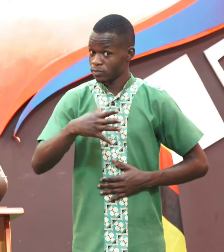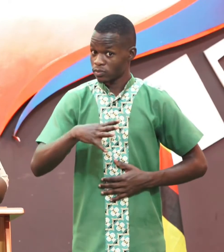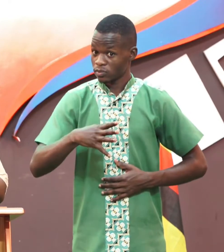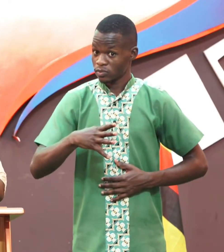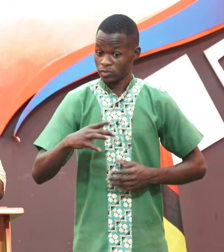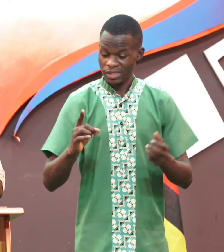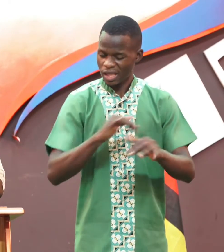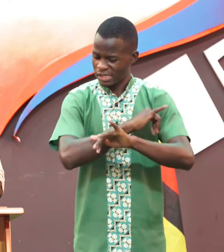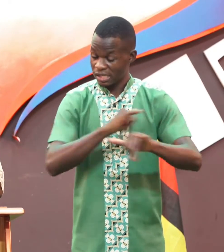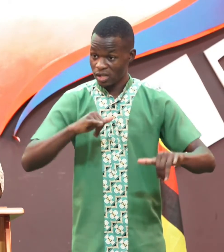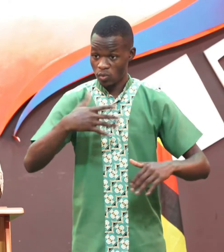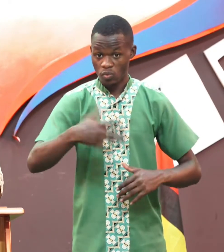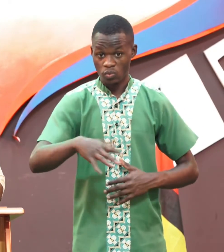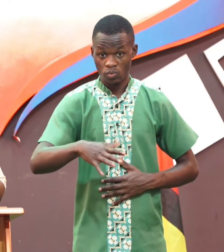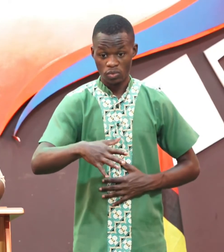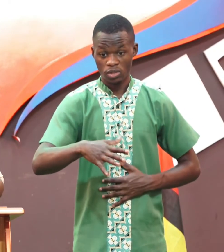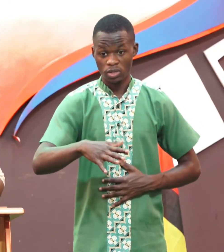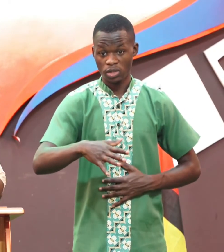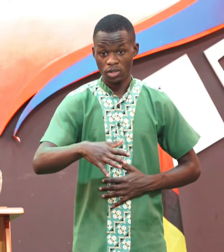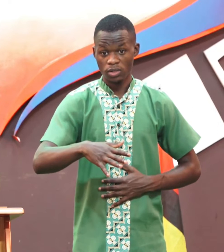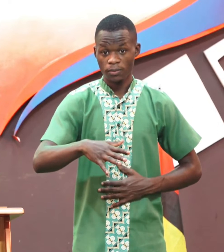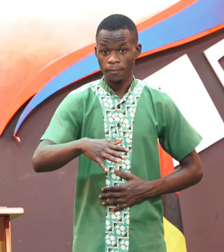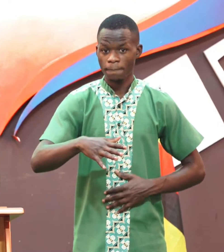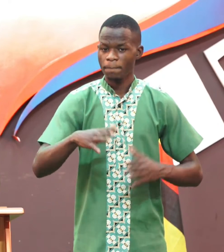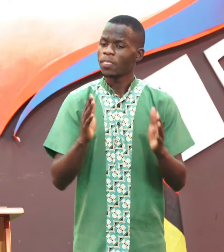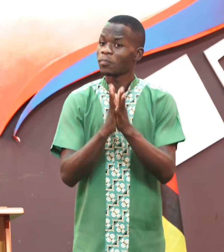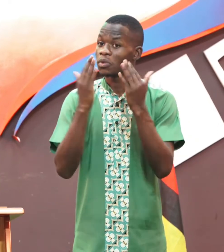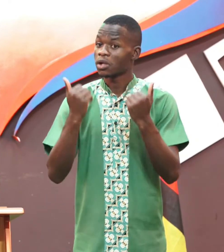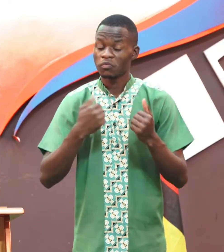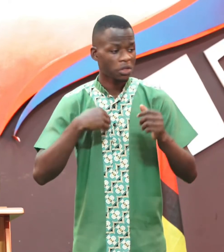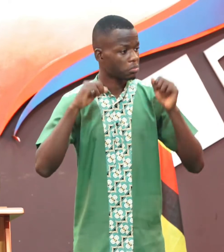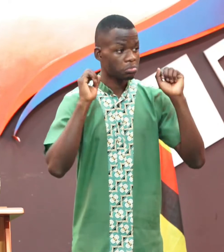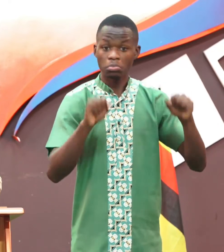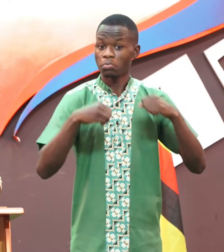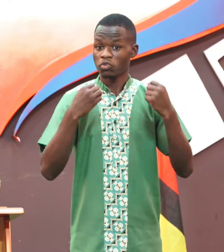agatukula. That the spring that brings out fresh water